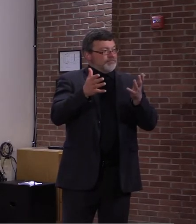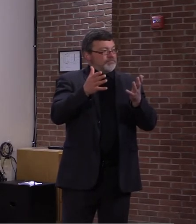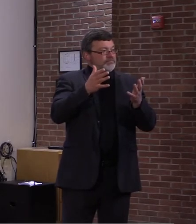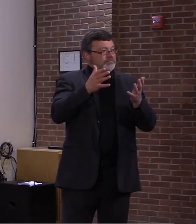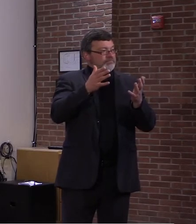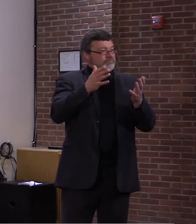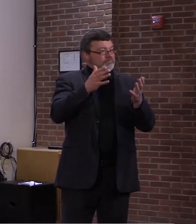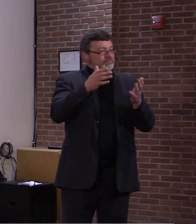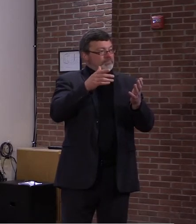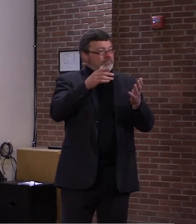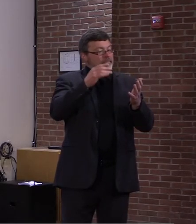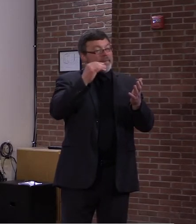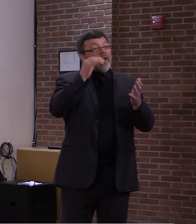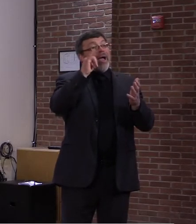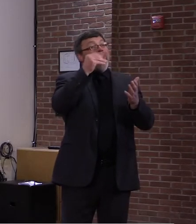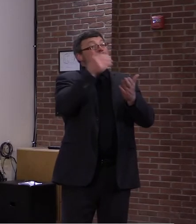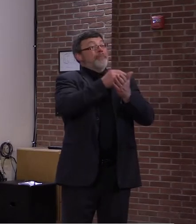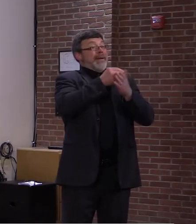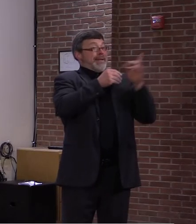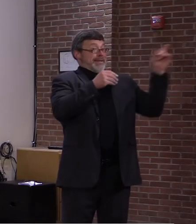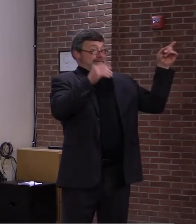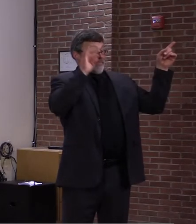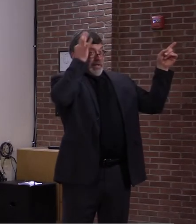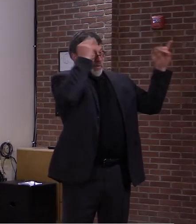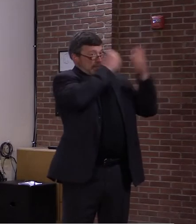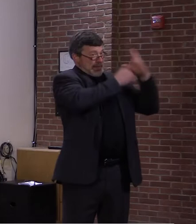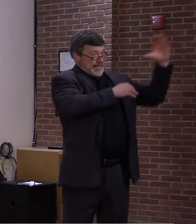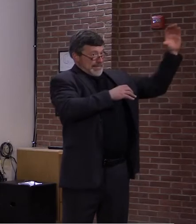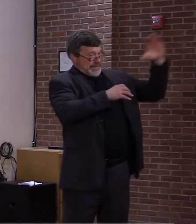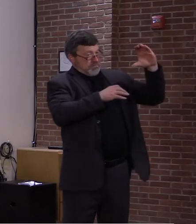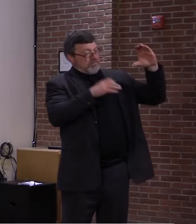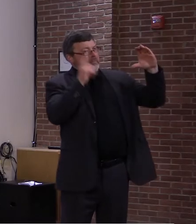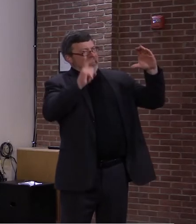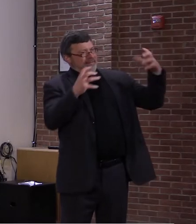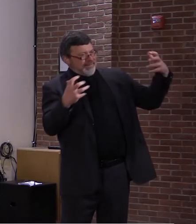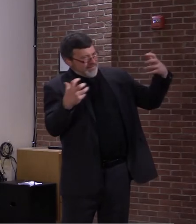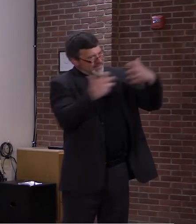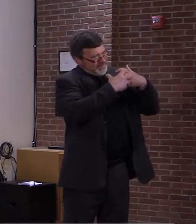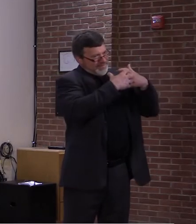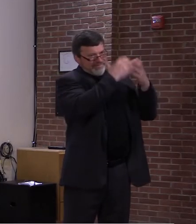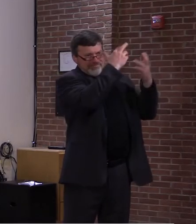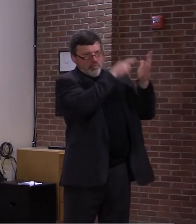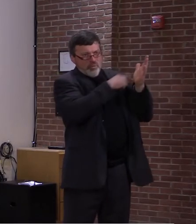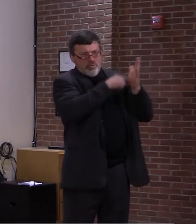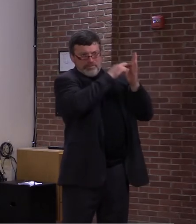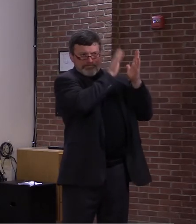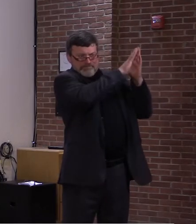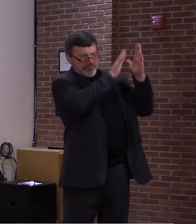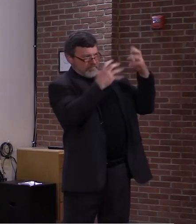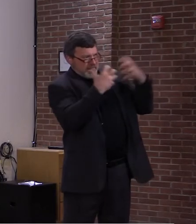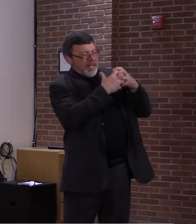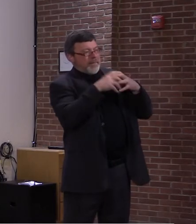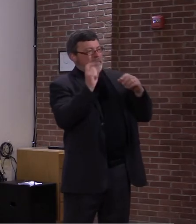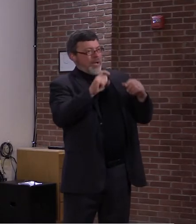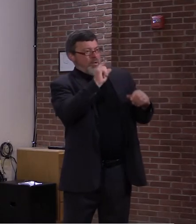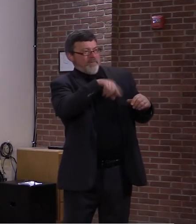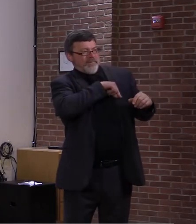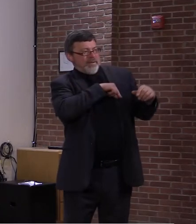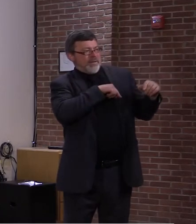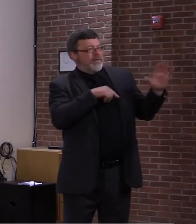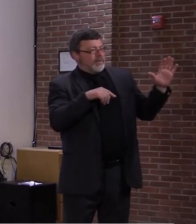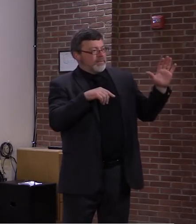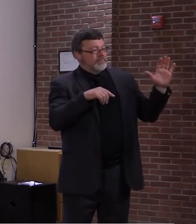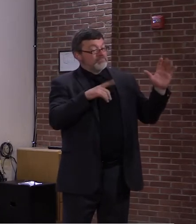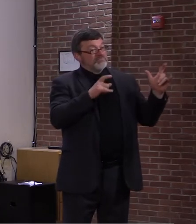ARPA ruling, the Treasury funds, and that would be, as Secretary Curley alluded to, the child